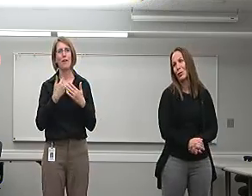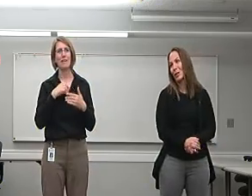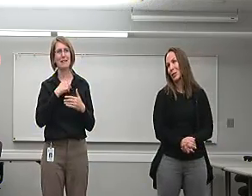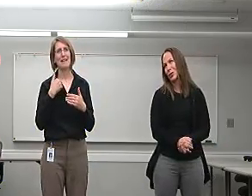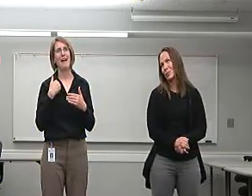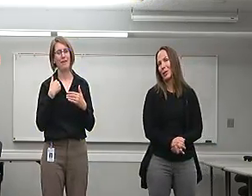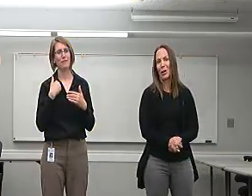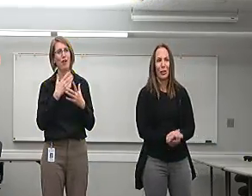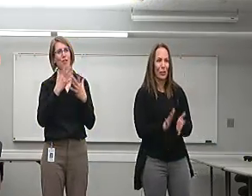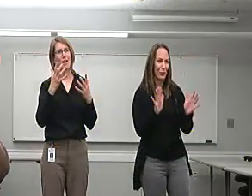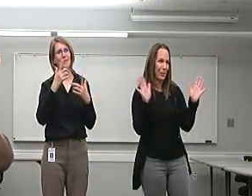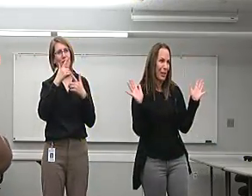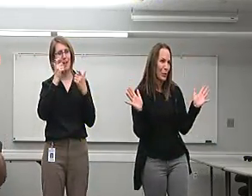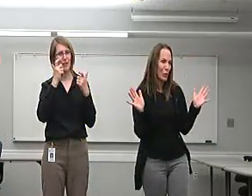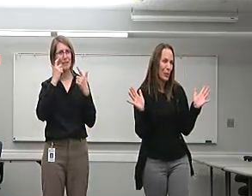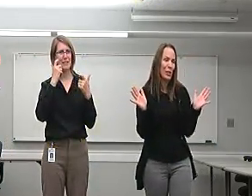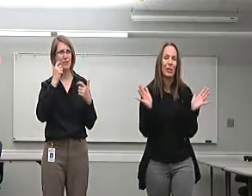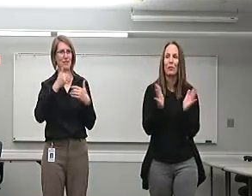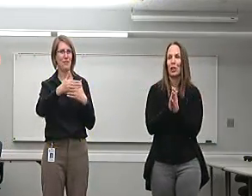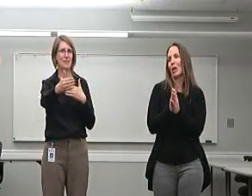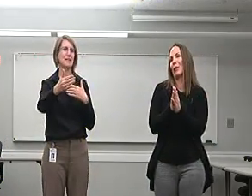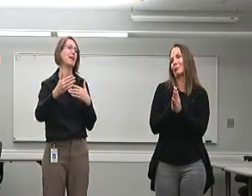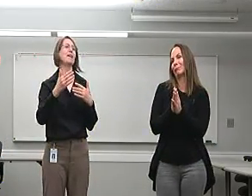gosh, thank you so much. Thank you for sharing.